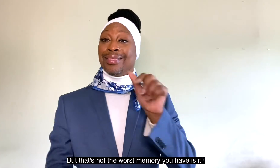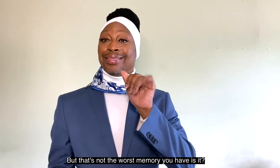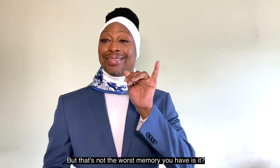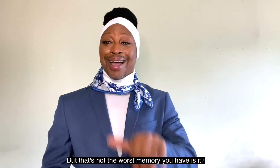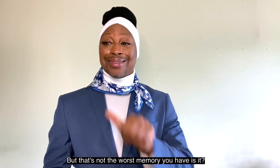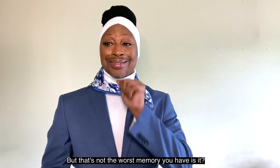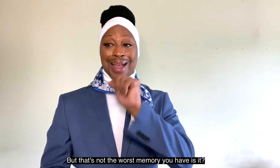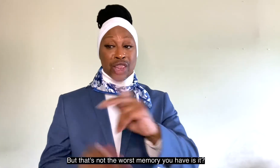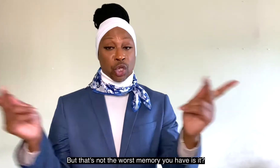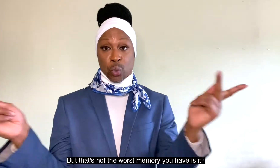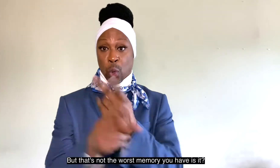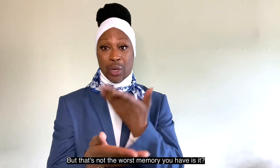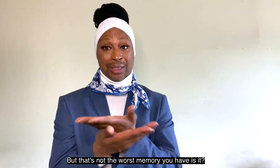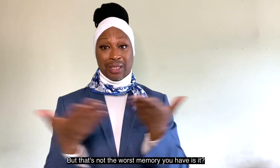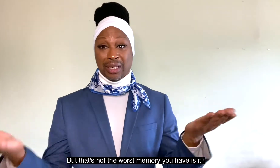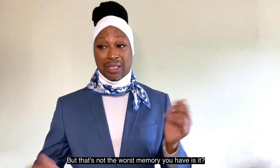But that's not the worst memory you have, is it?